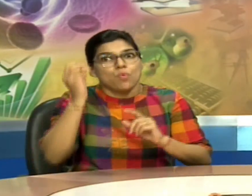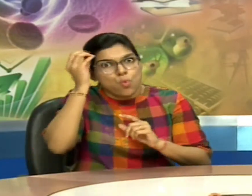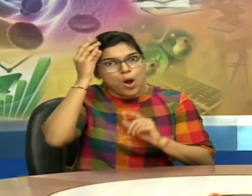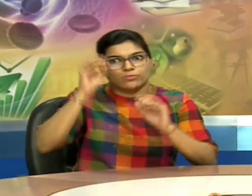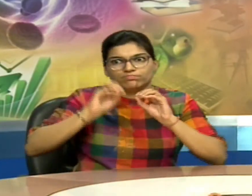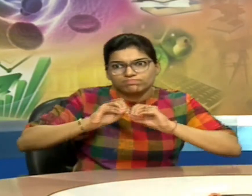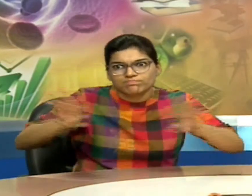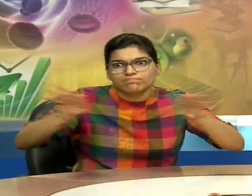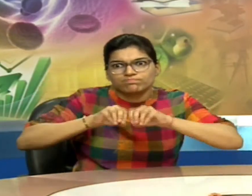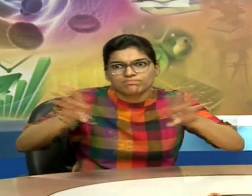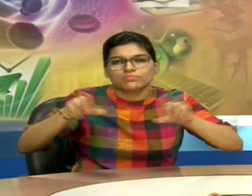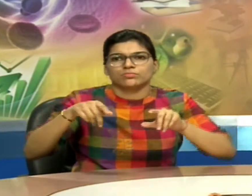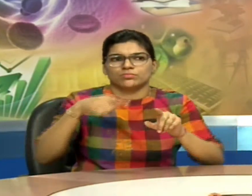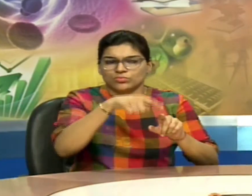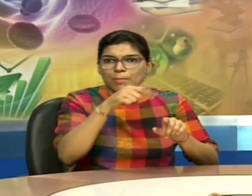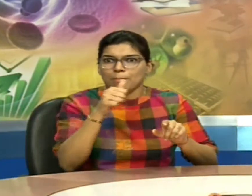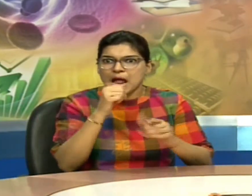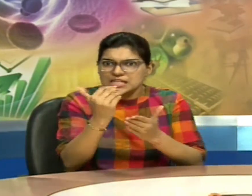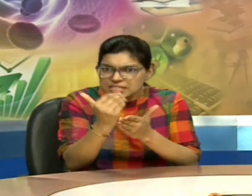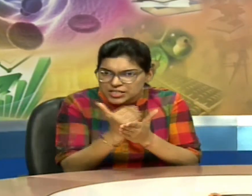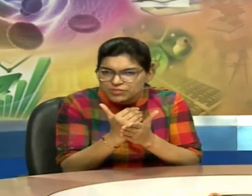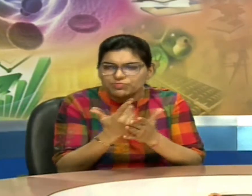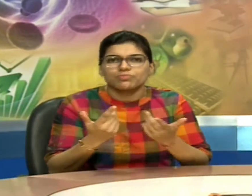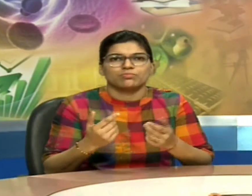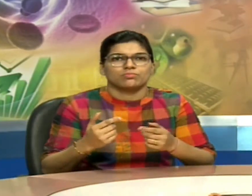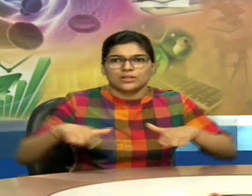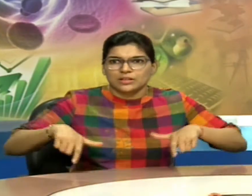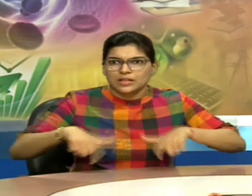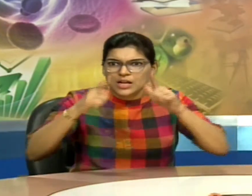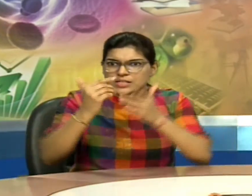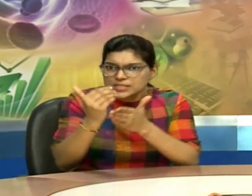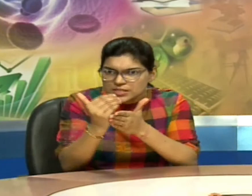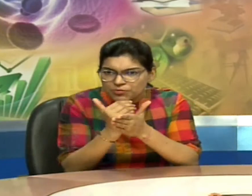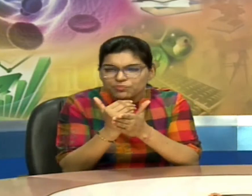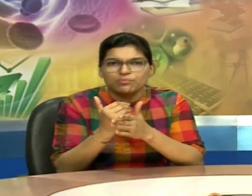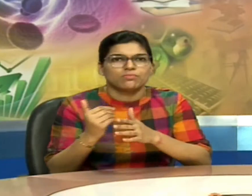now it is celebrated for making awareness